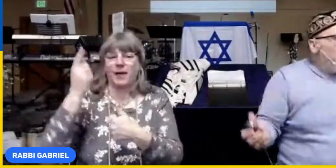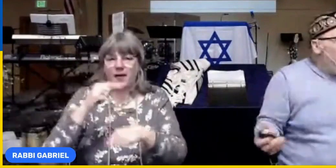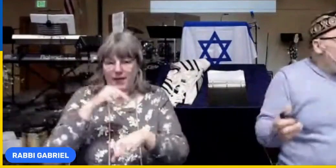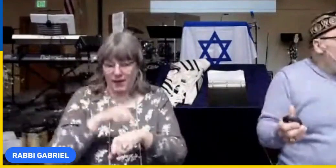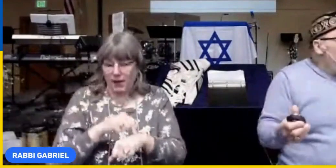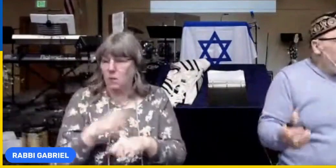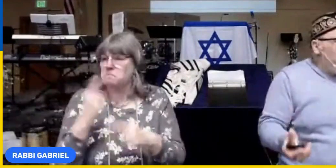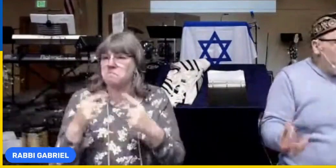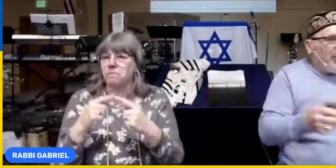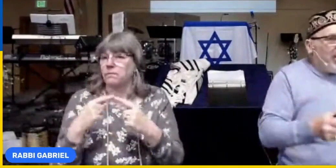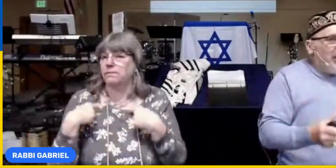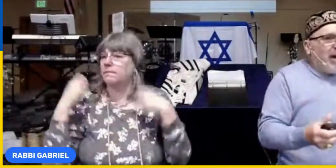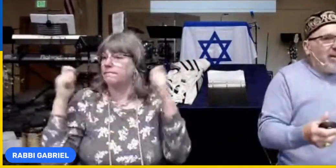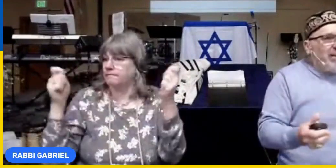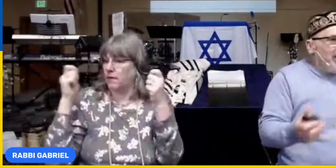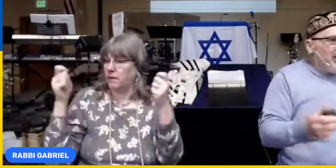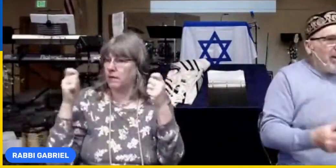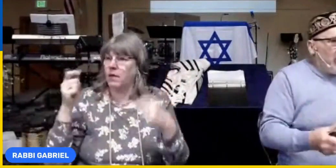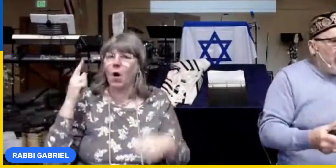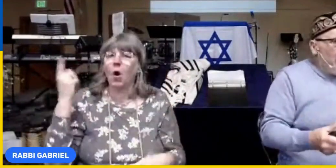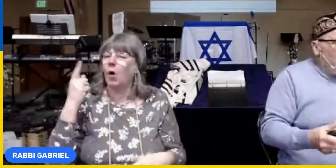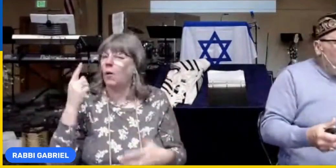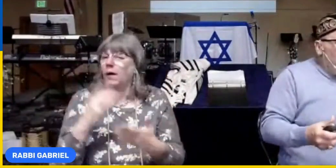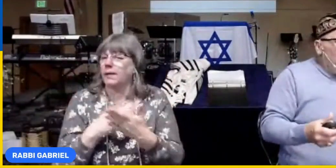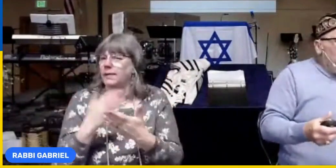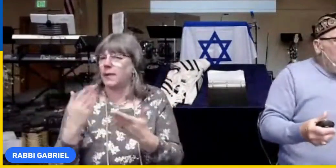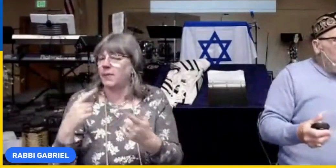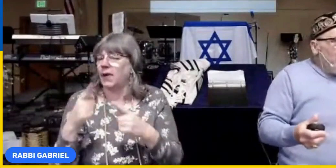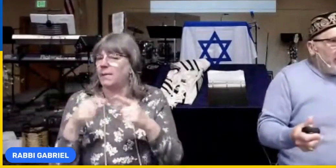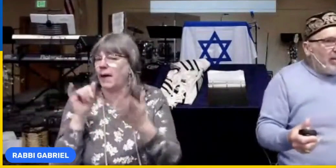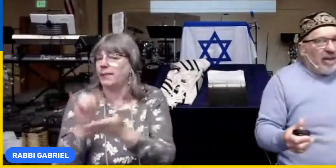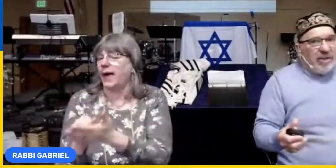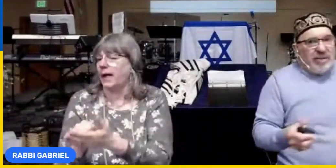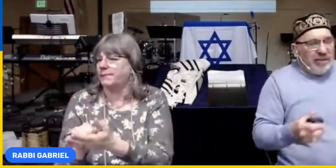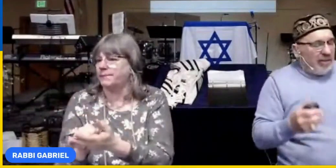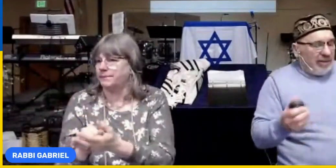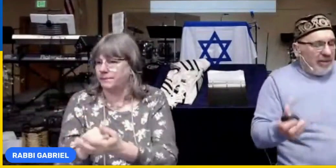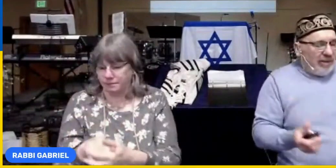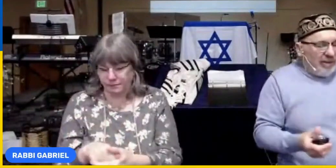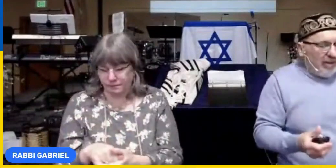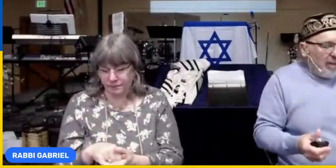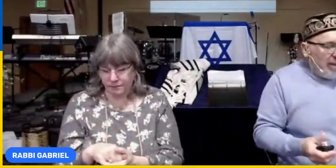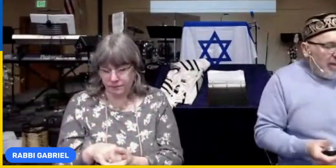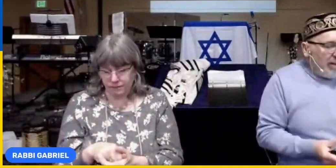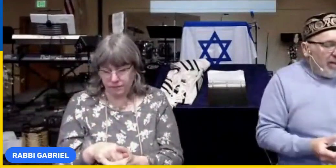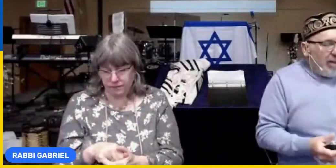Every time there is a festival, there is something about it that's mentioned. You know, so